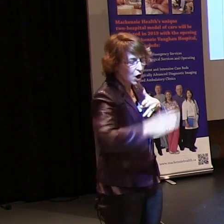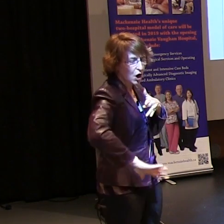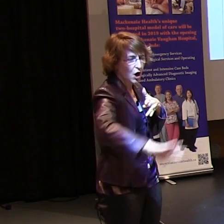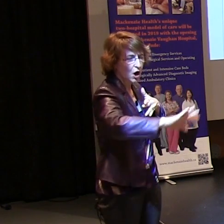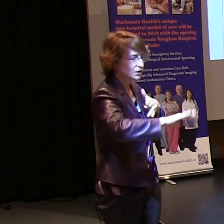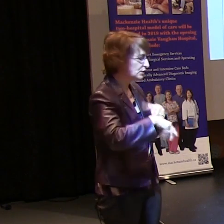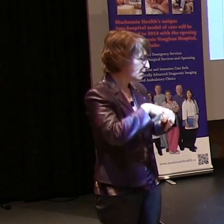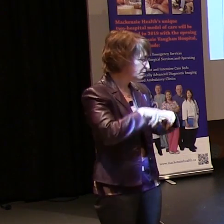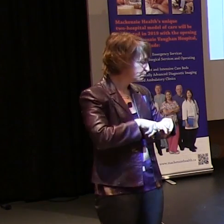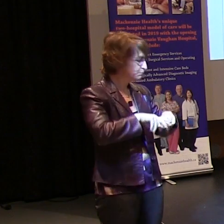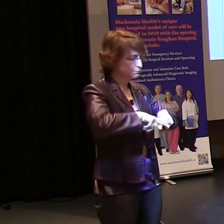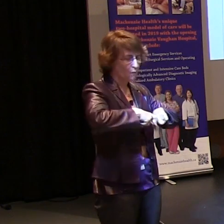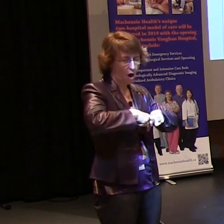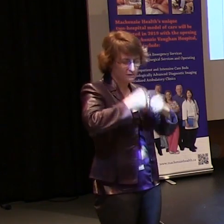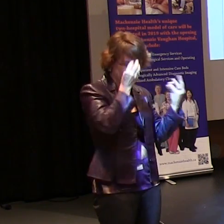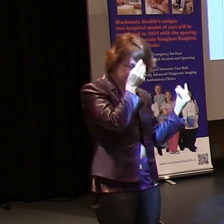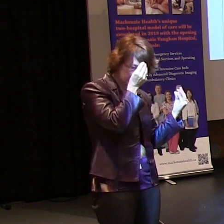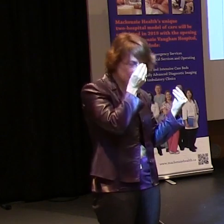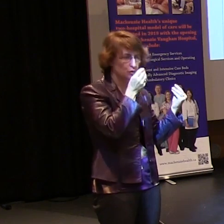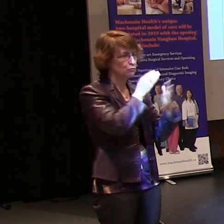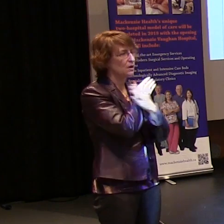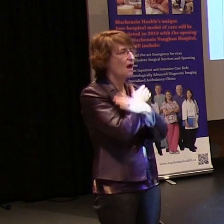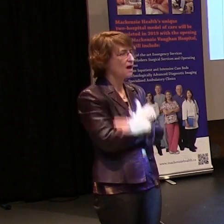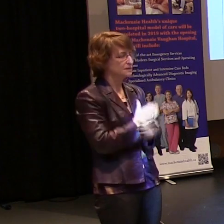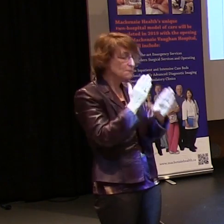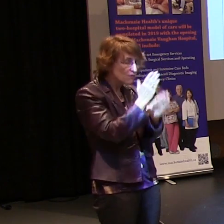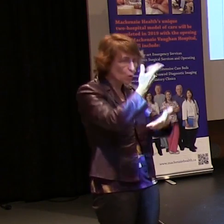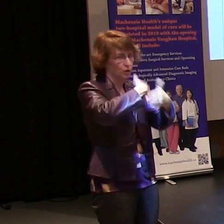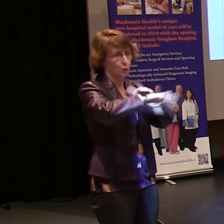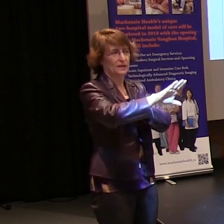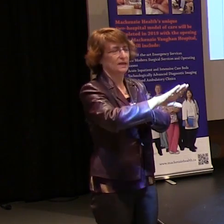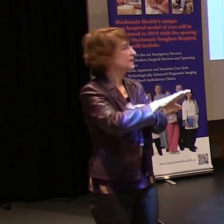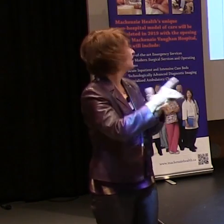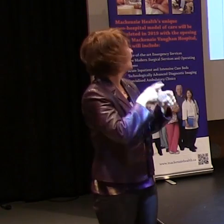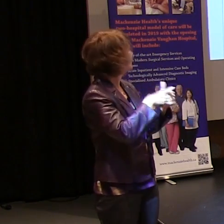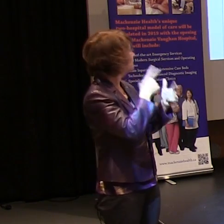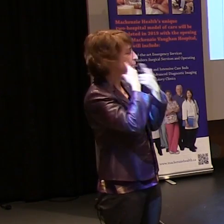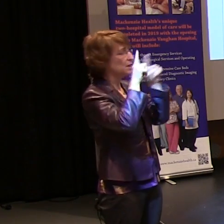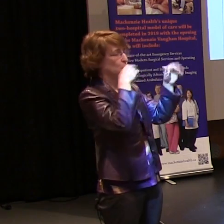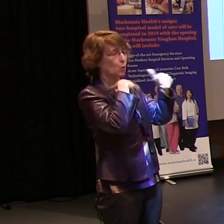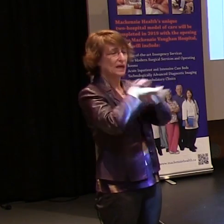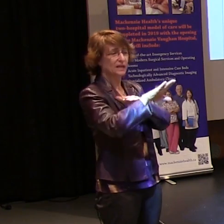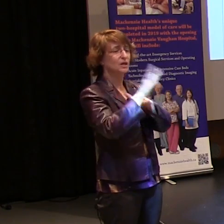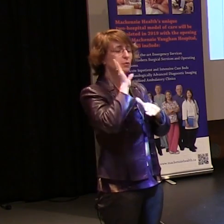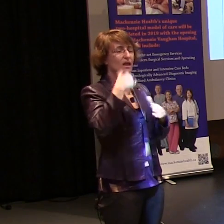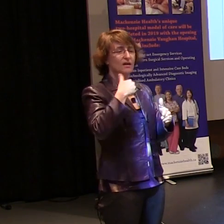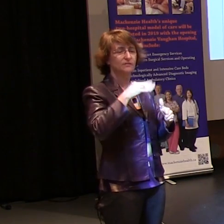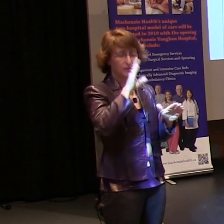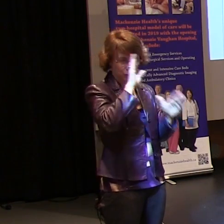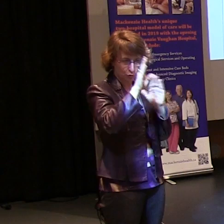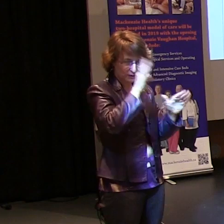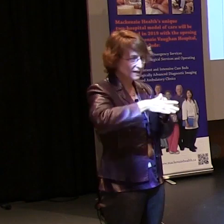pause, sit, think about it, relax before you're getting in. And when you're getting in, you have a greeting space